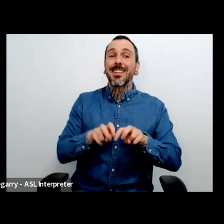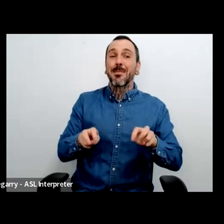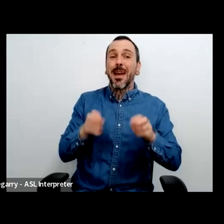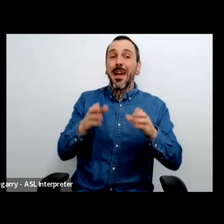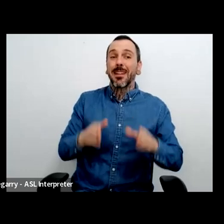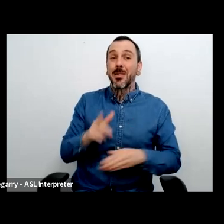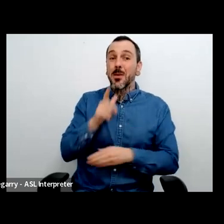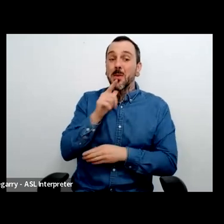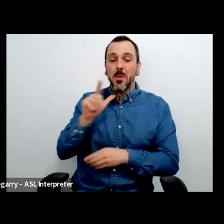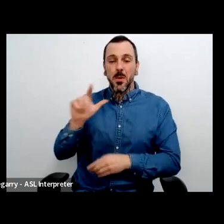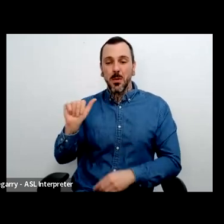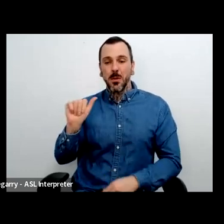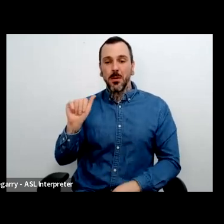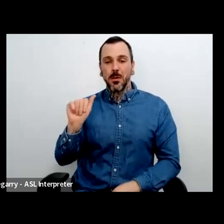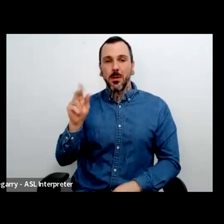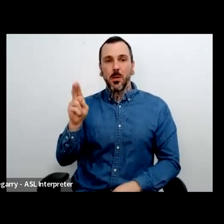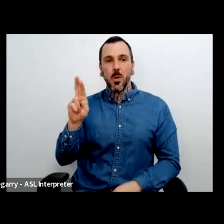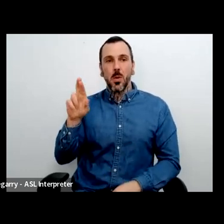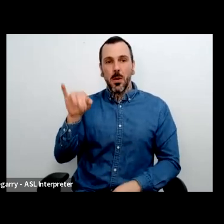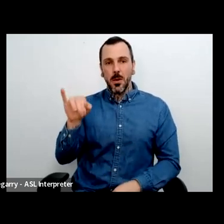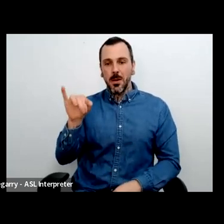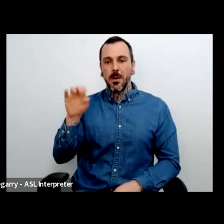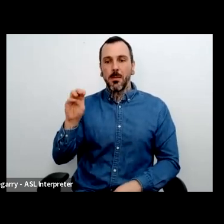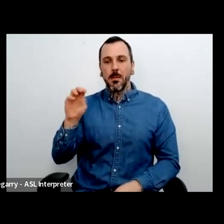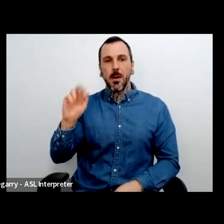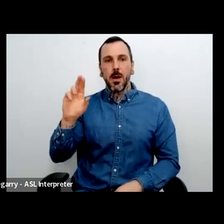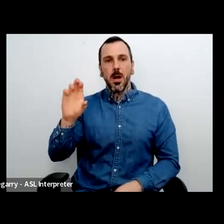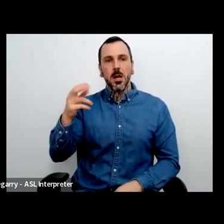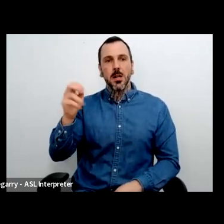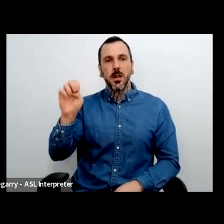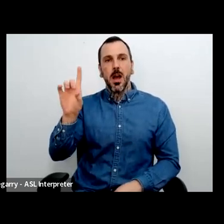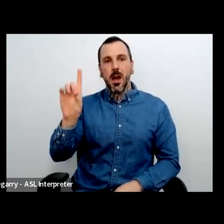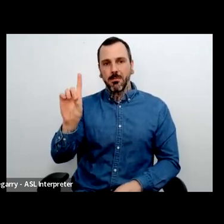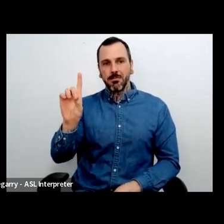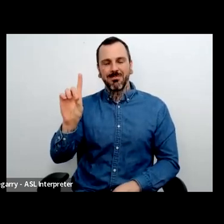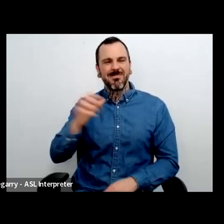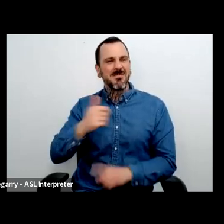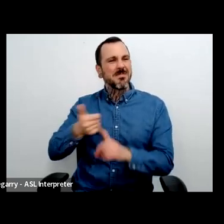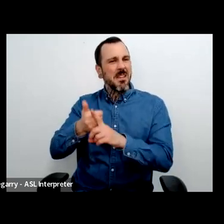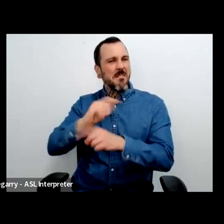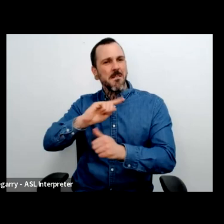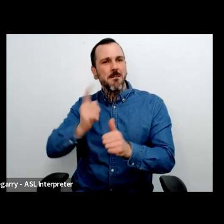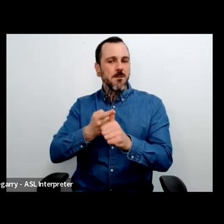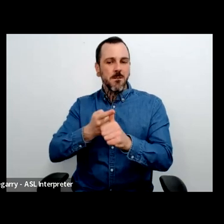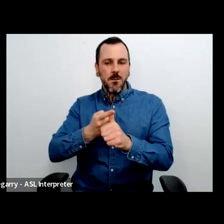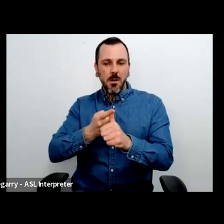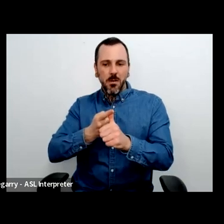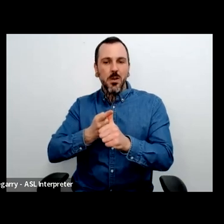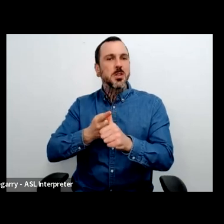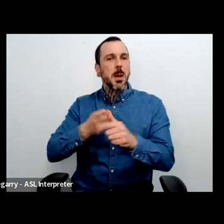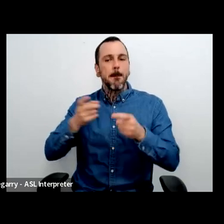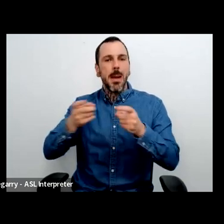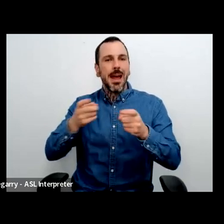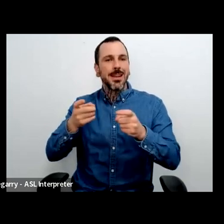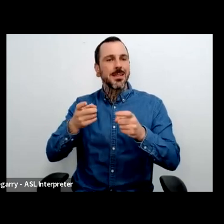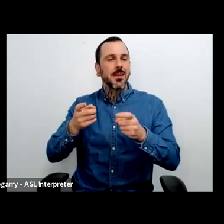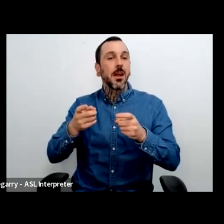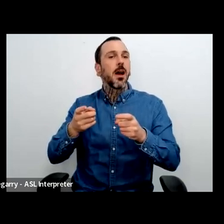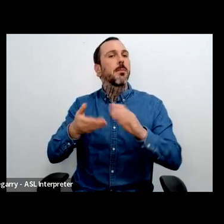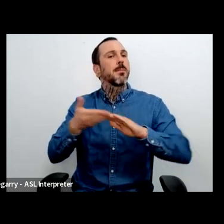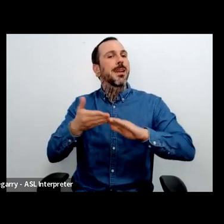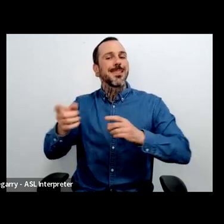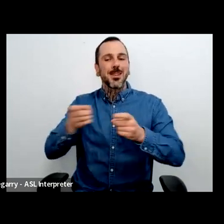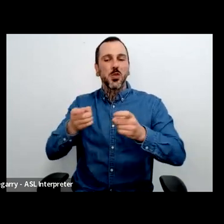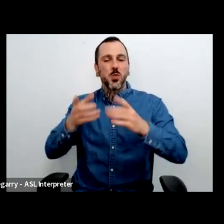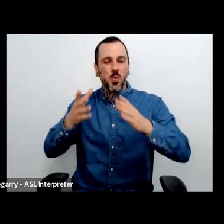first managing director of the National Arts Center's Indigenous Theatre. A member of the Silks